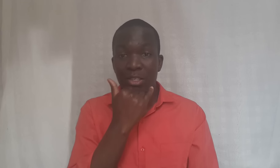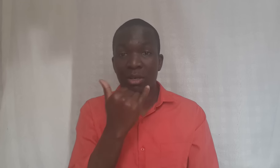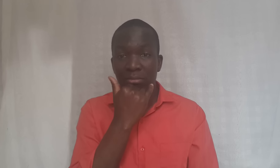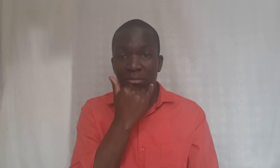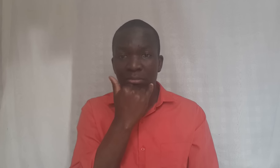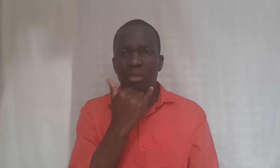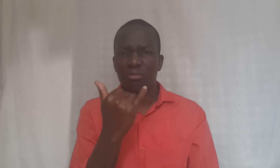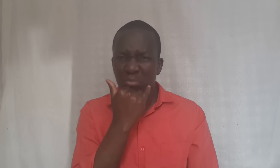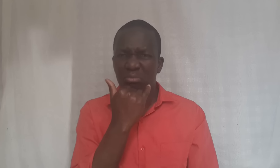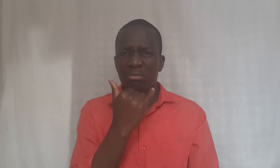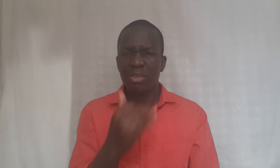one.